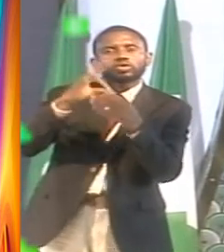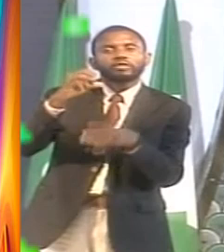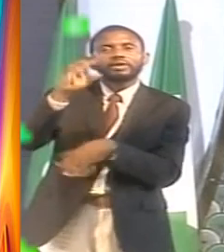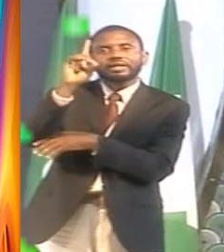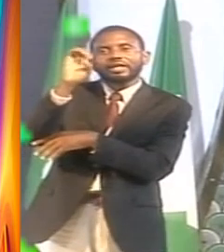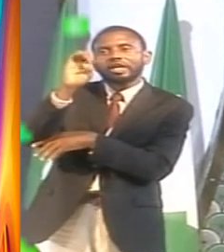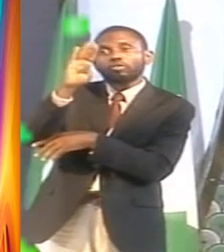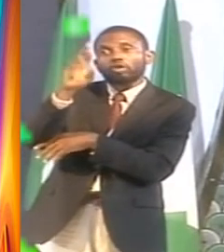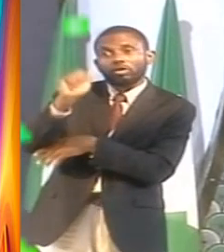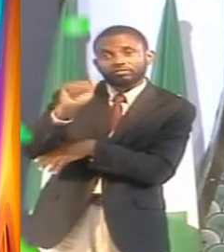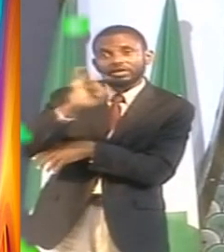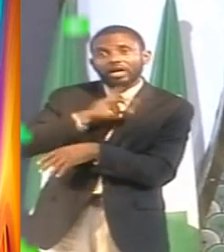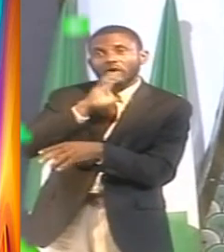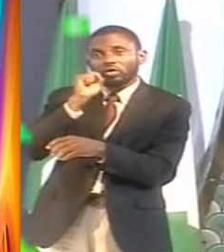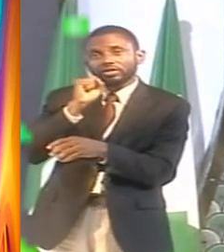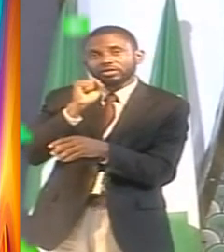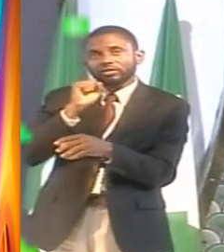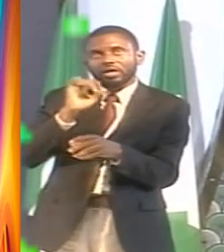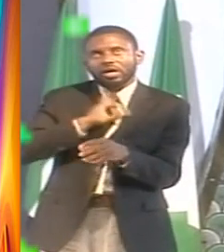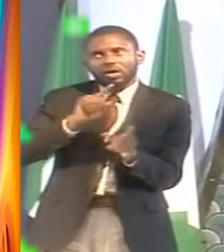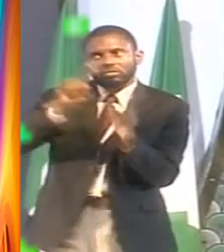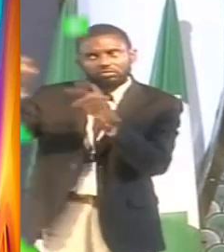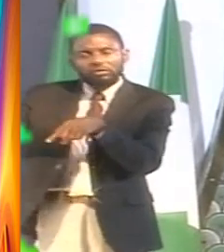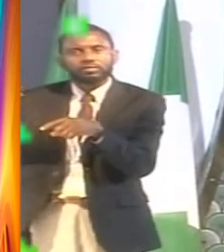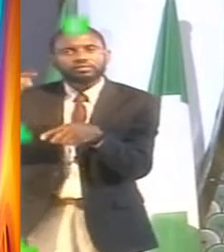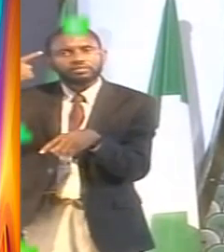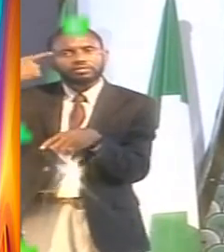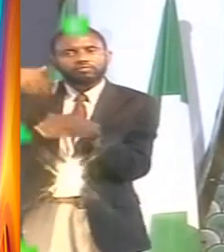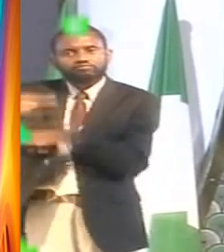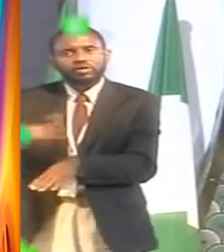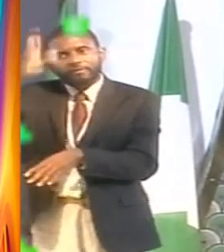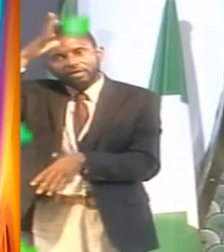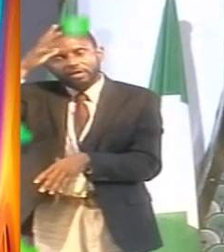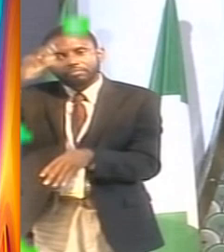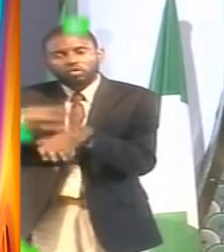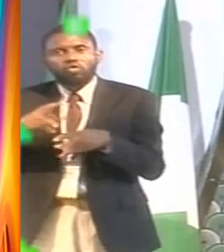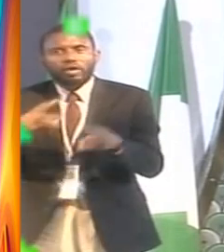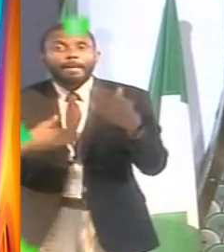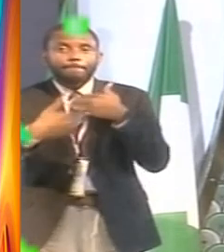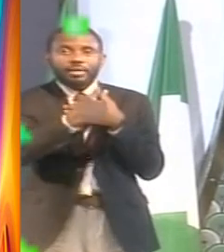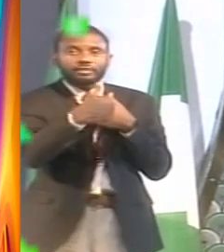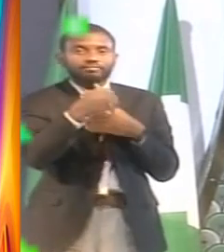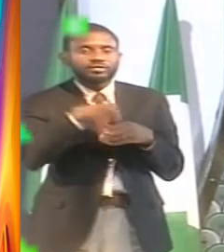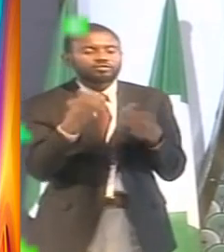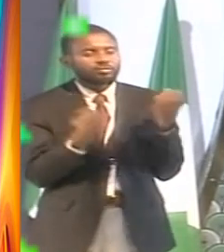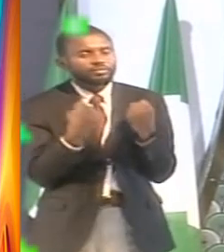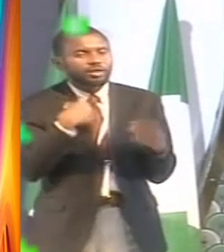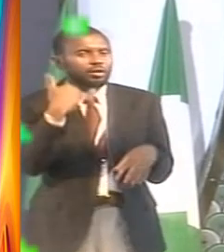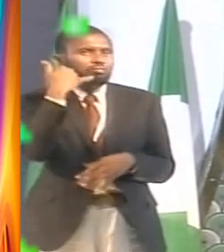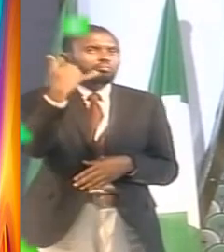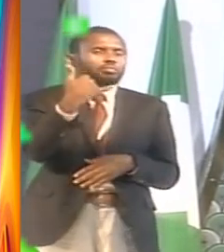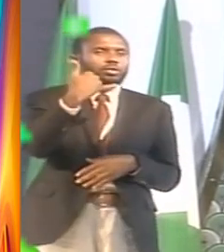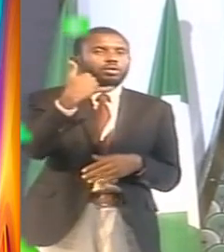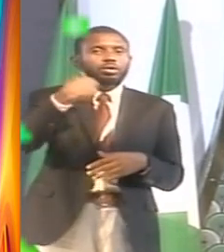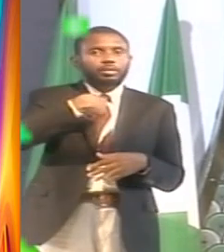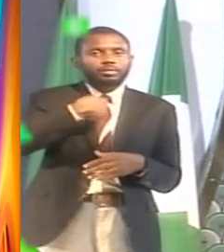I had gone for a burial of the father of one of my priests, and I was on my way back in a car when I got a call to say that one